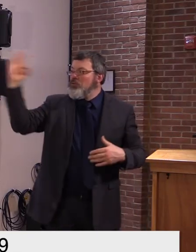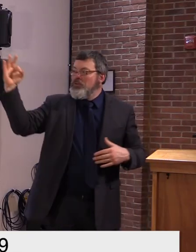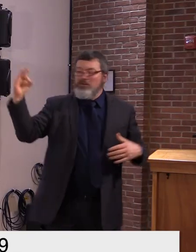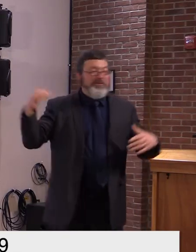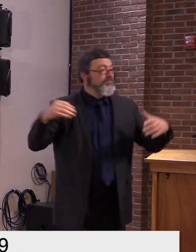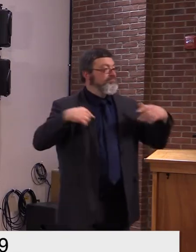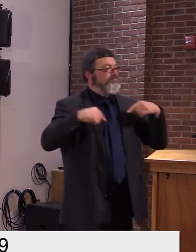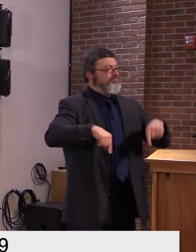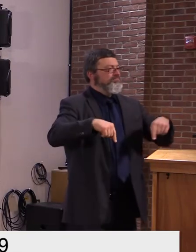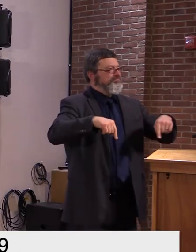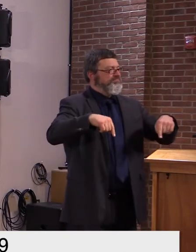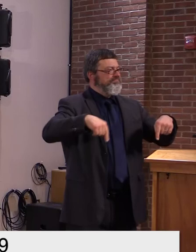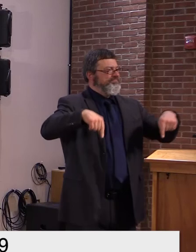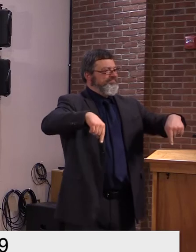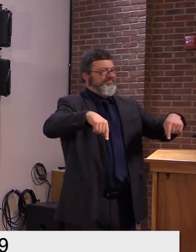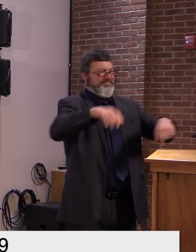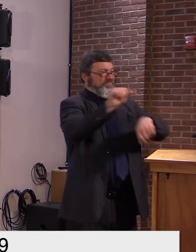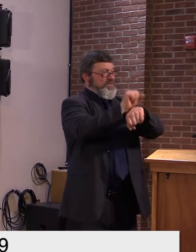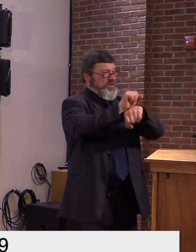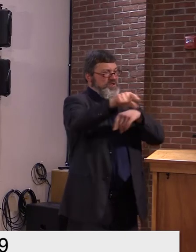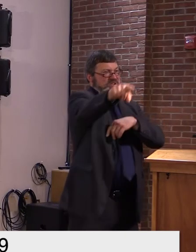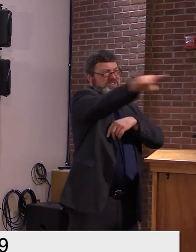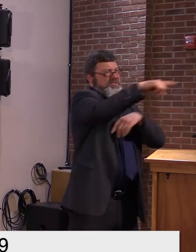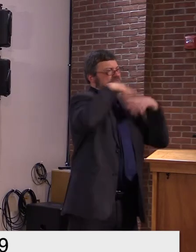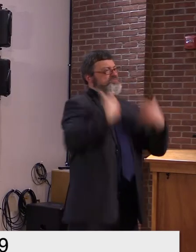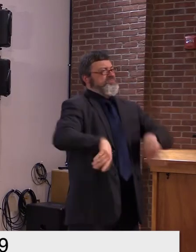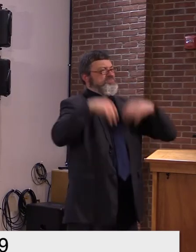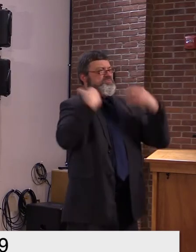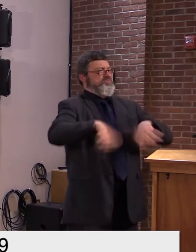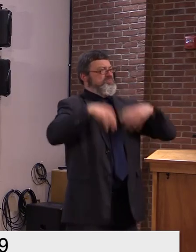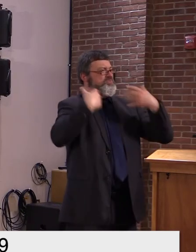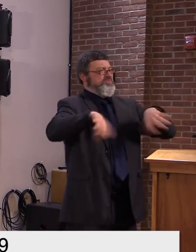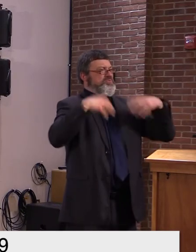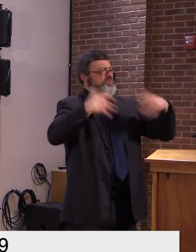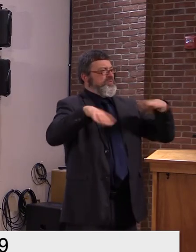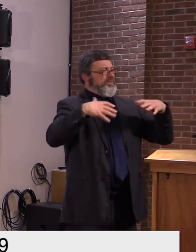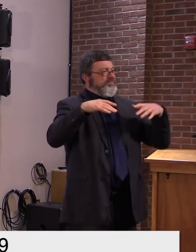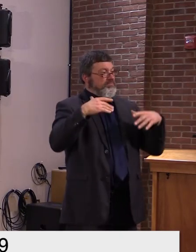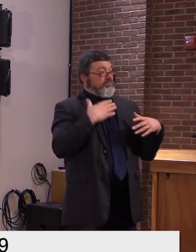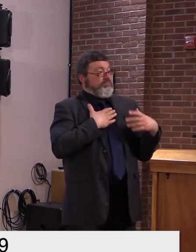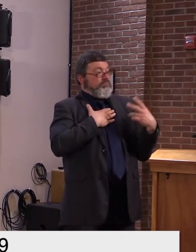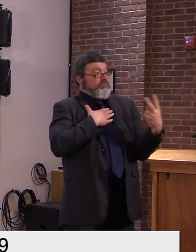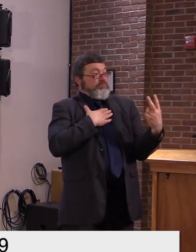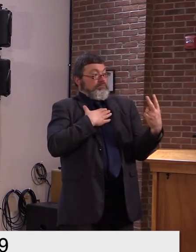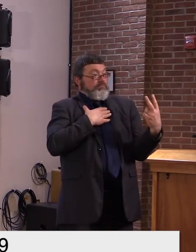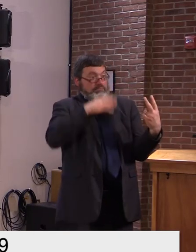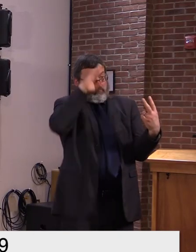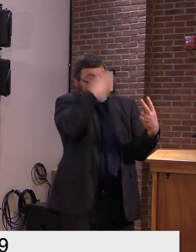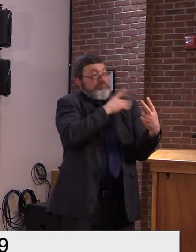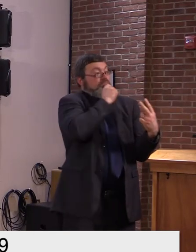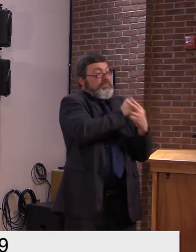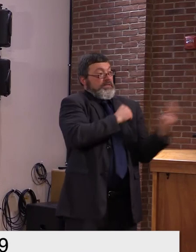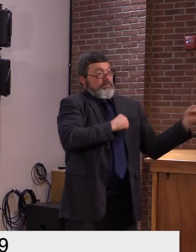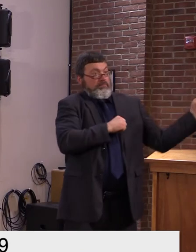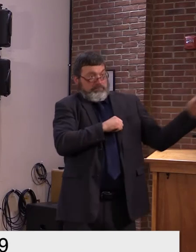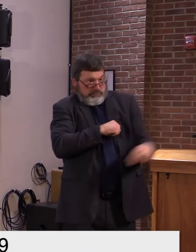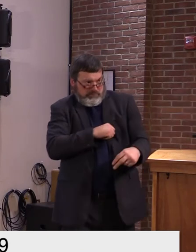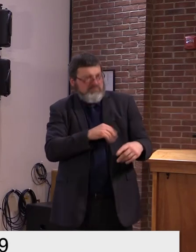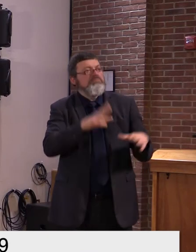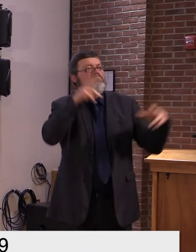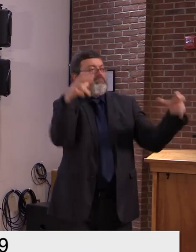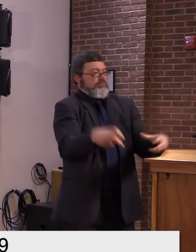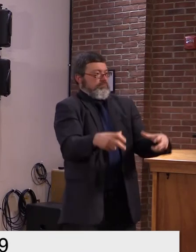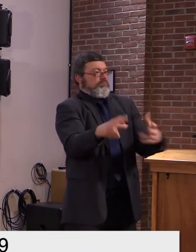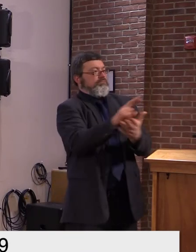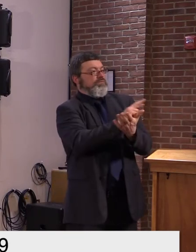Vermont. Two of my our sons came home. They had a quarantine for a week. Then they got the free test.